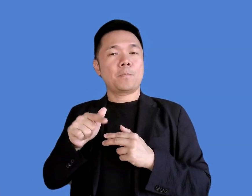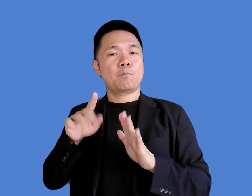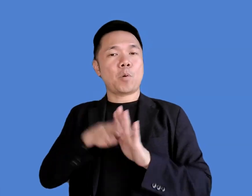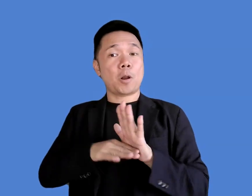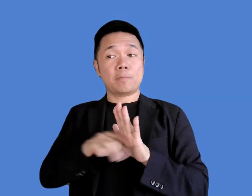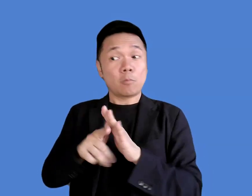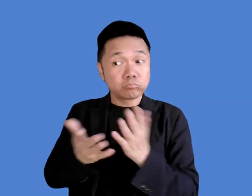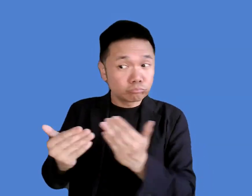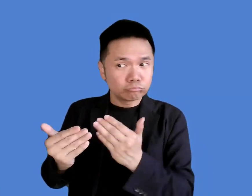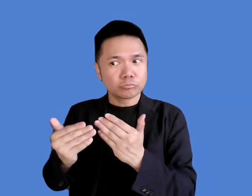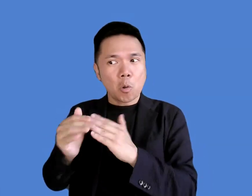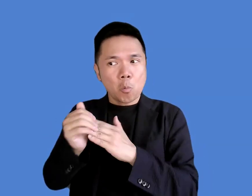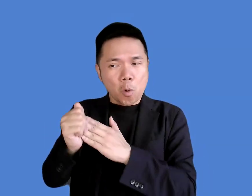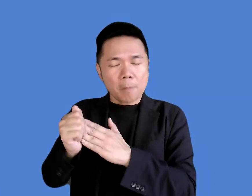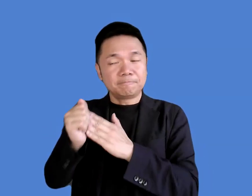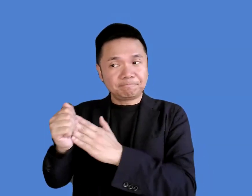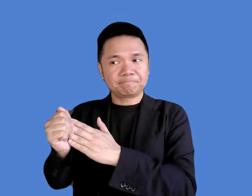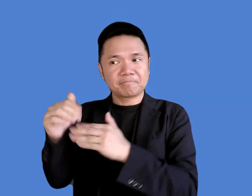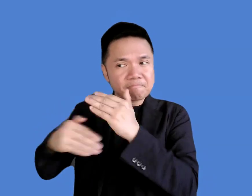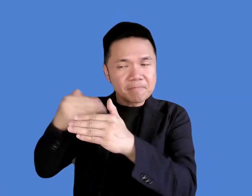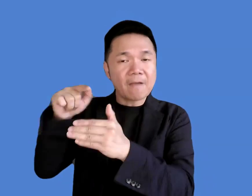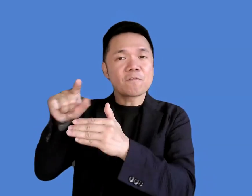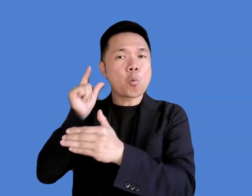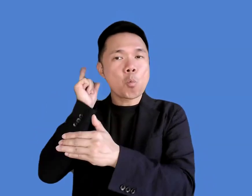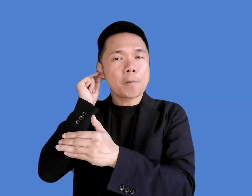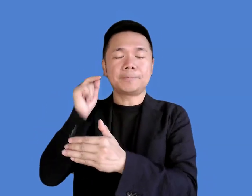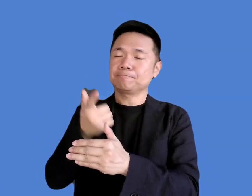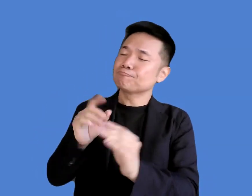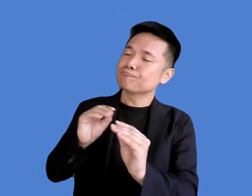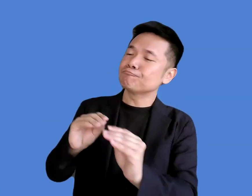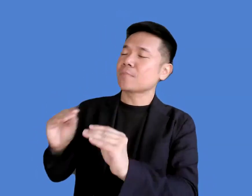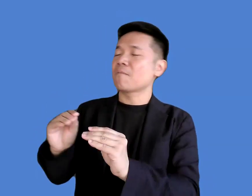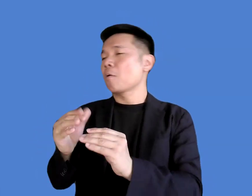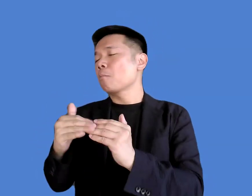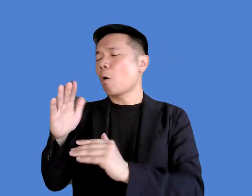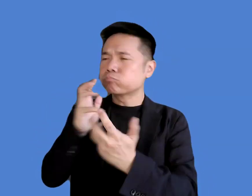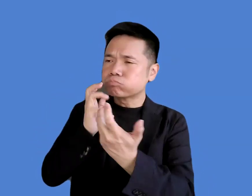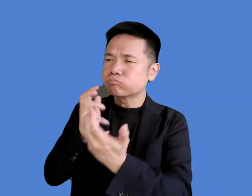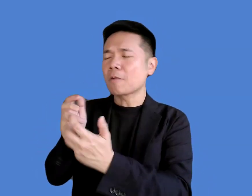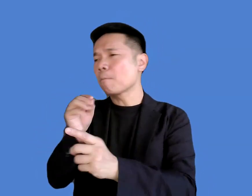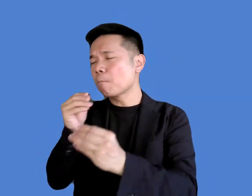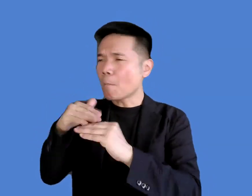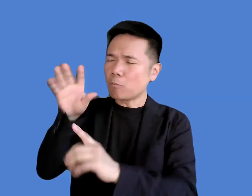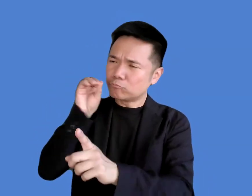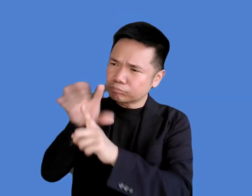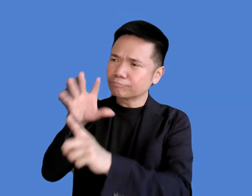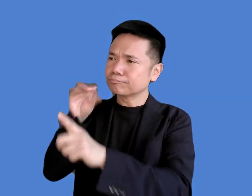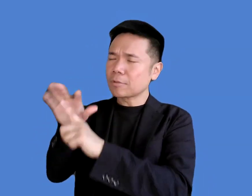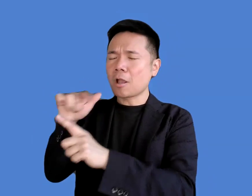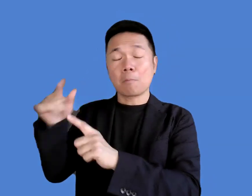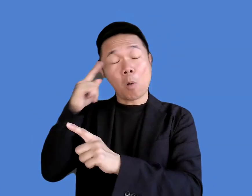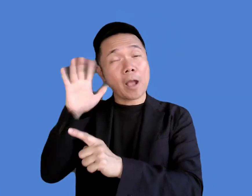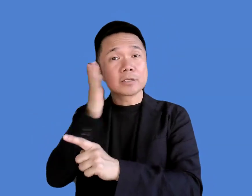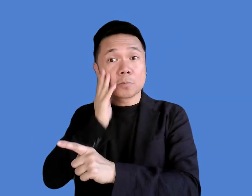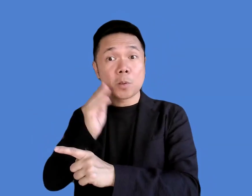female leaders, and we do this with a tailored approach to education, exposure, experience, and support